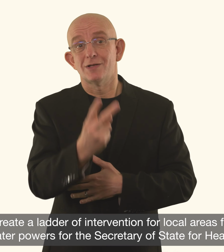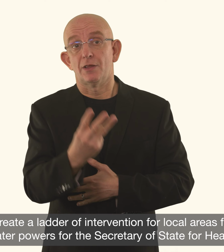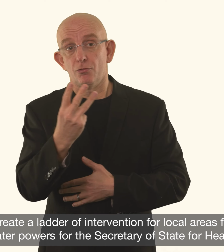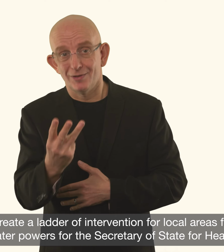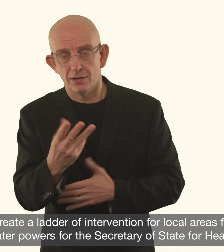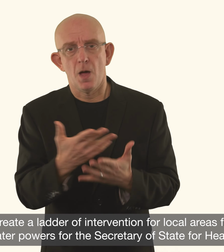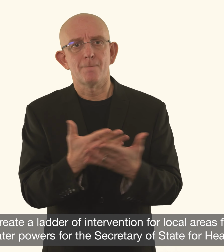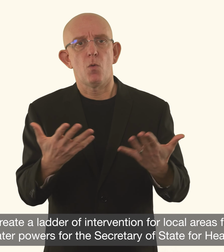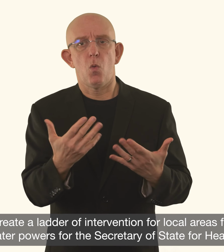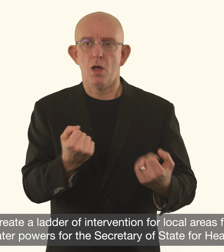Health,